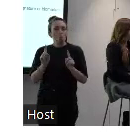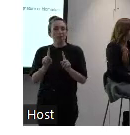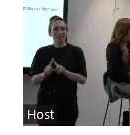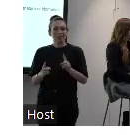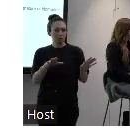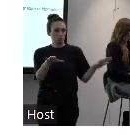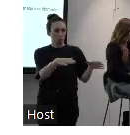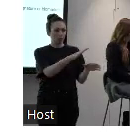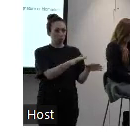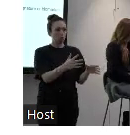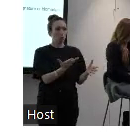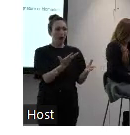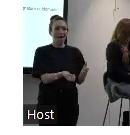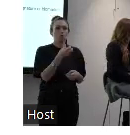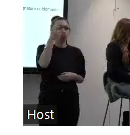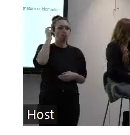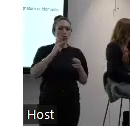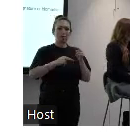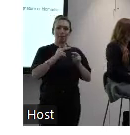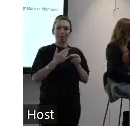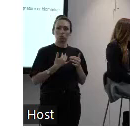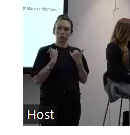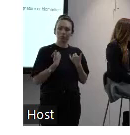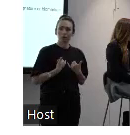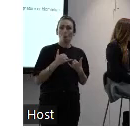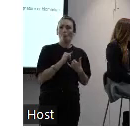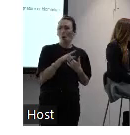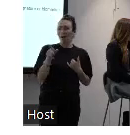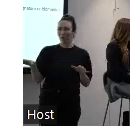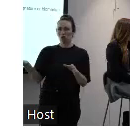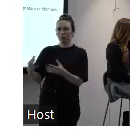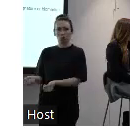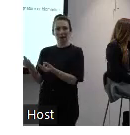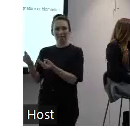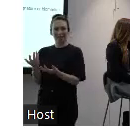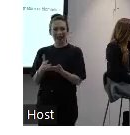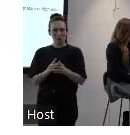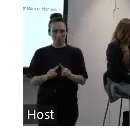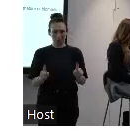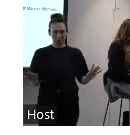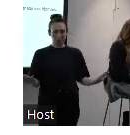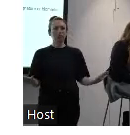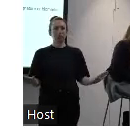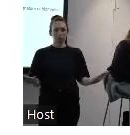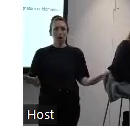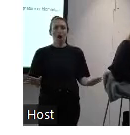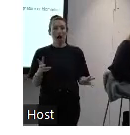those who don't? Is there a biological profile that we can measure? Can we see this in their